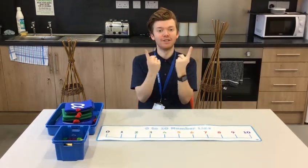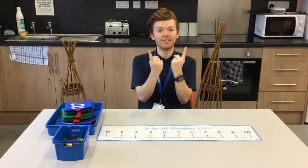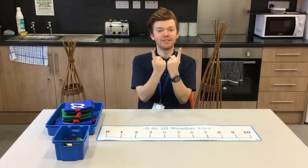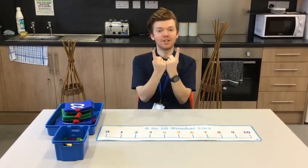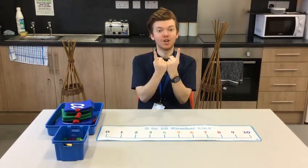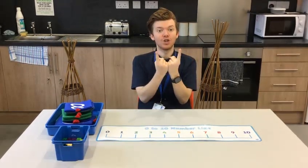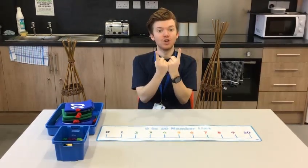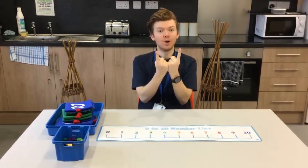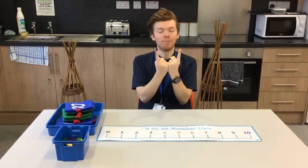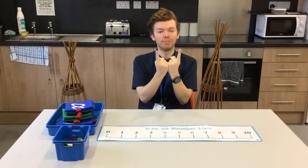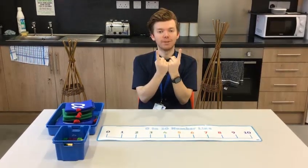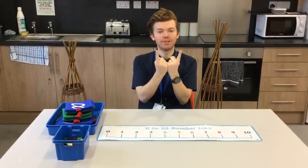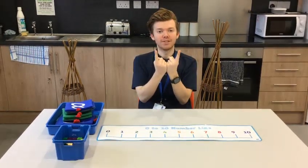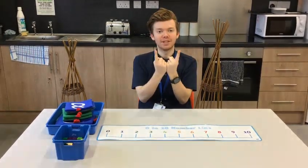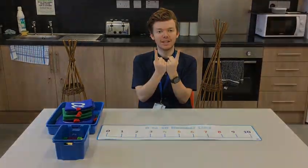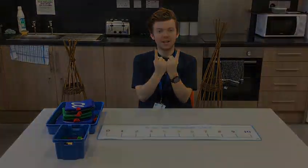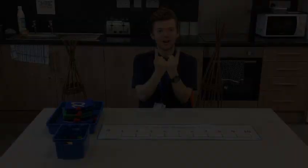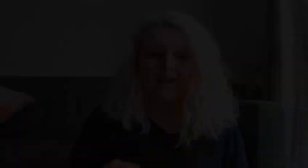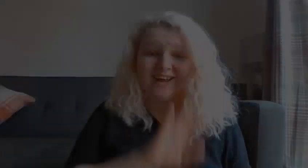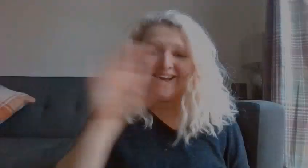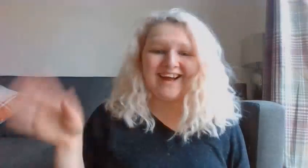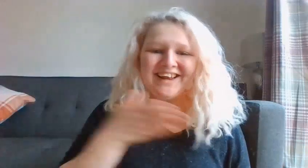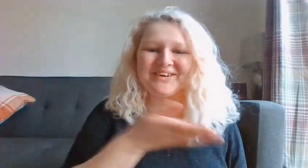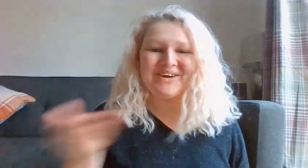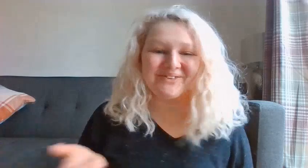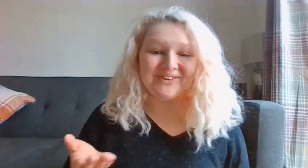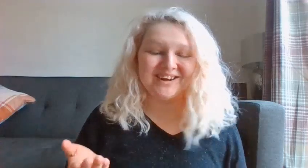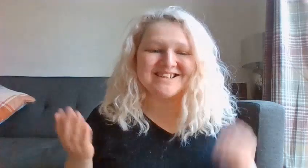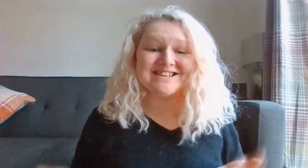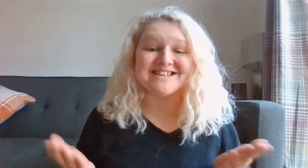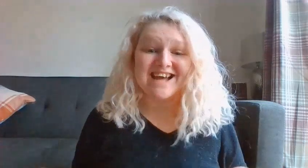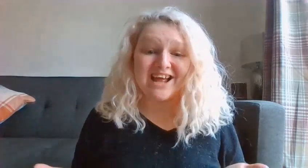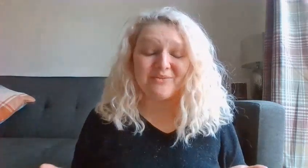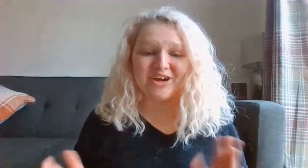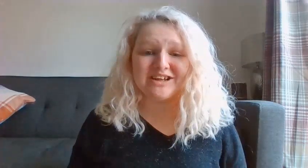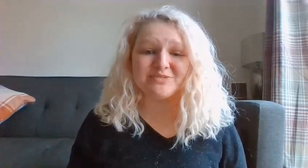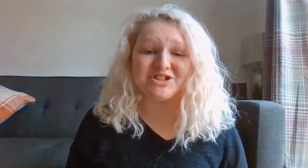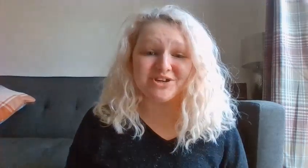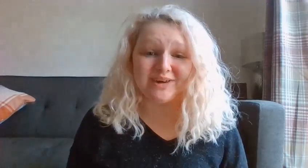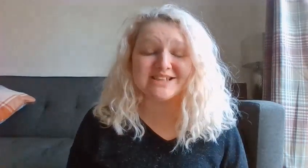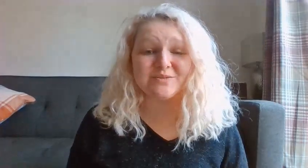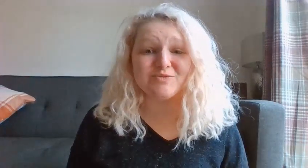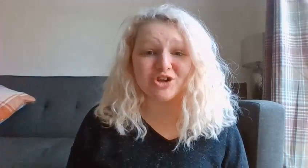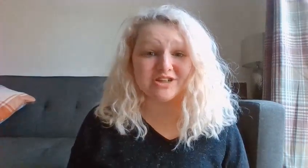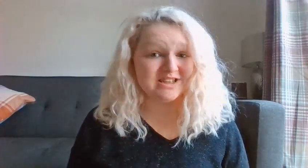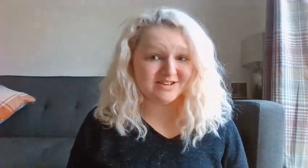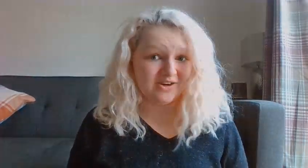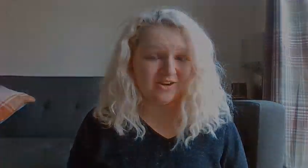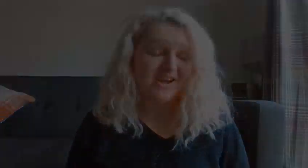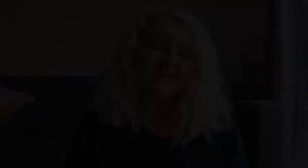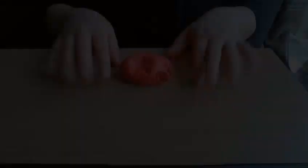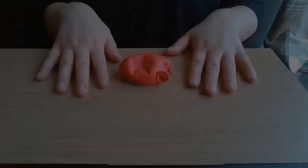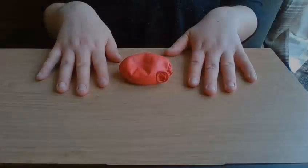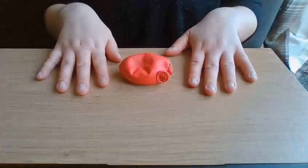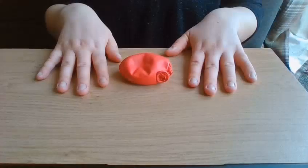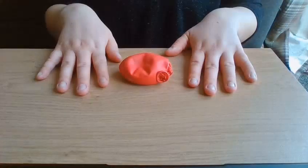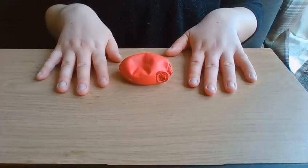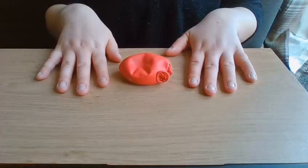it Let's get to it Time to show the world Hello, Today, we're going to be doing The Pumdor Disco And